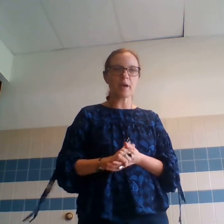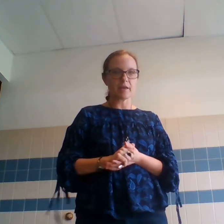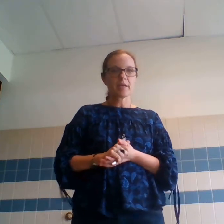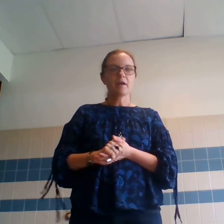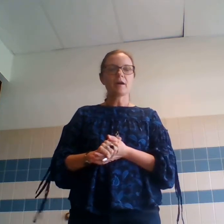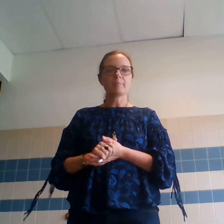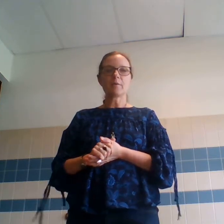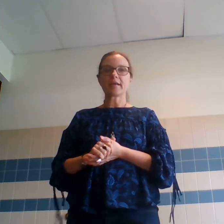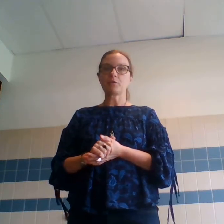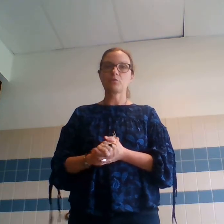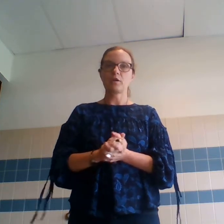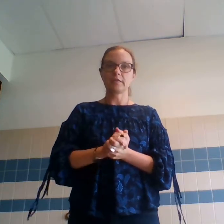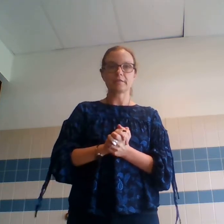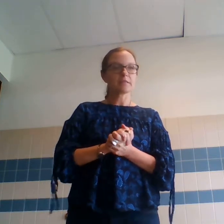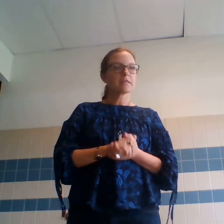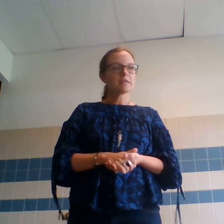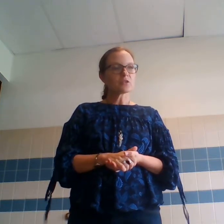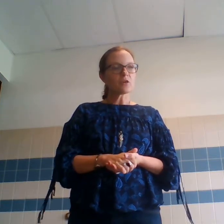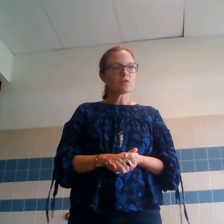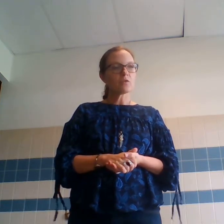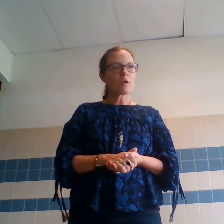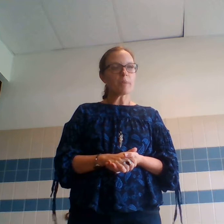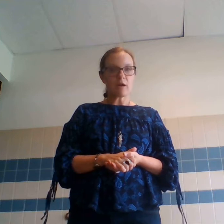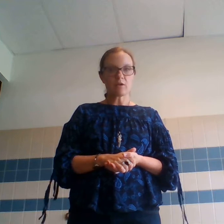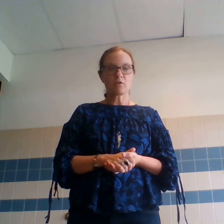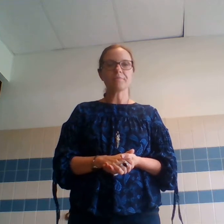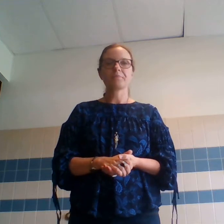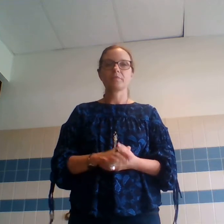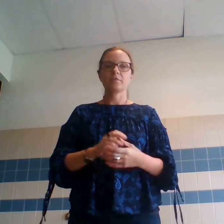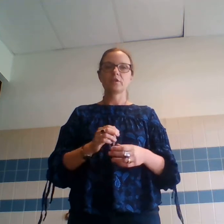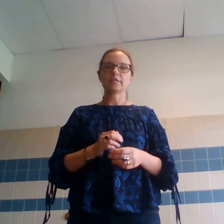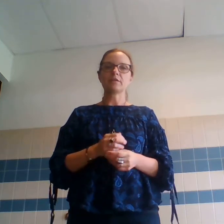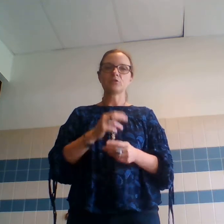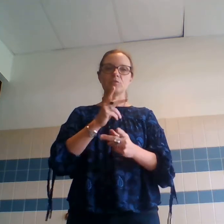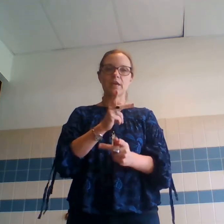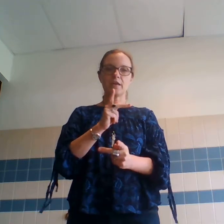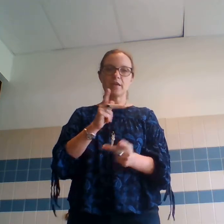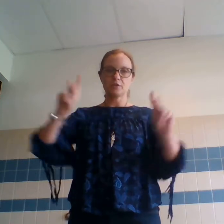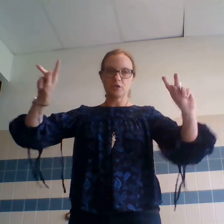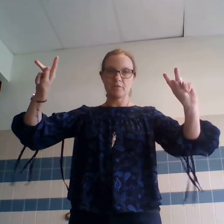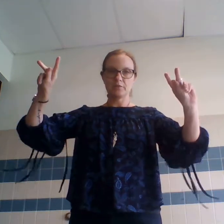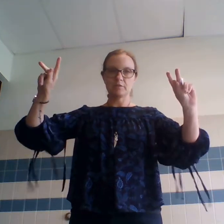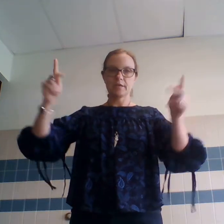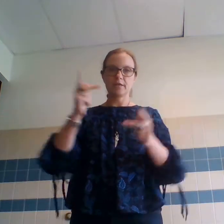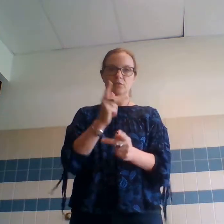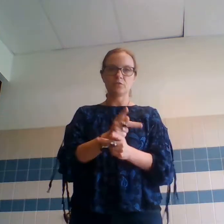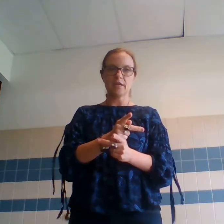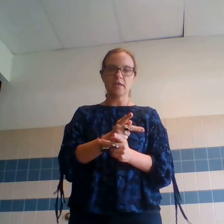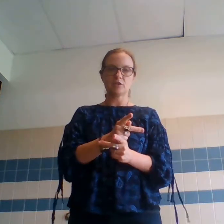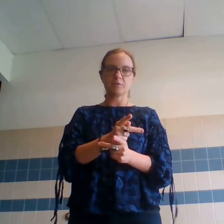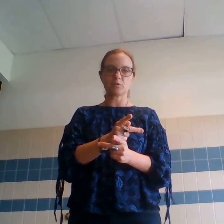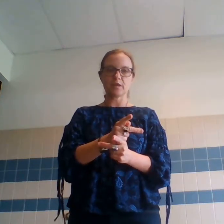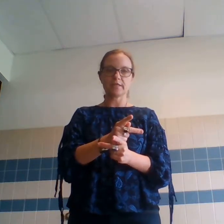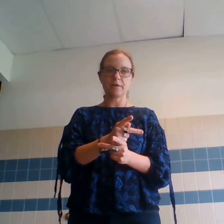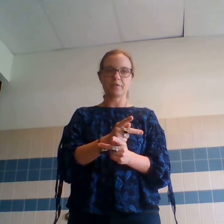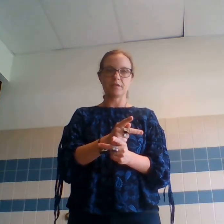but I want to get through all these. So borrow, you're going to take 2 K hand shapes, okay? 2 K hand shapes, one on top of the